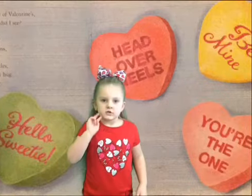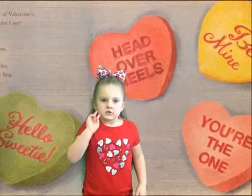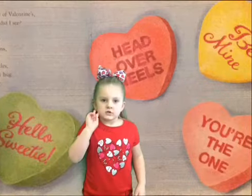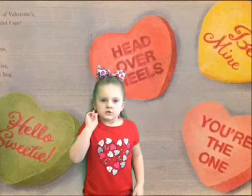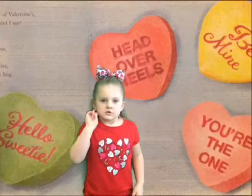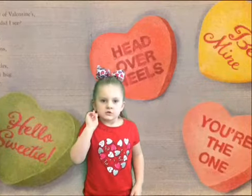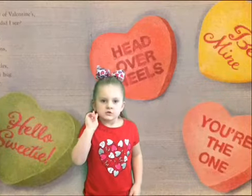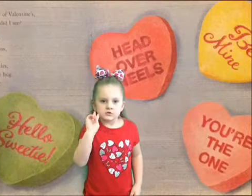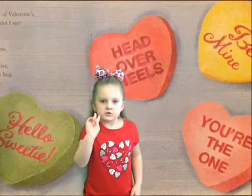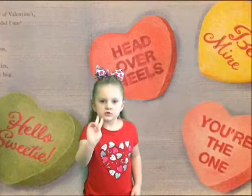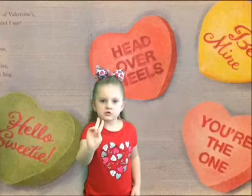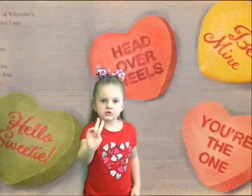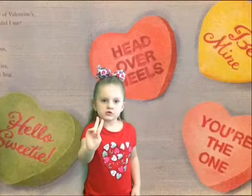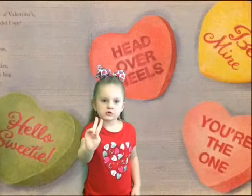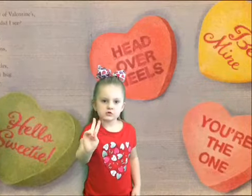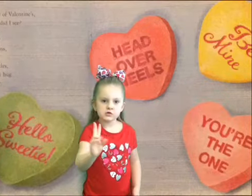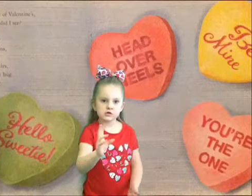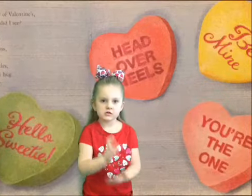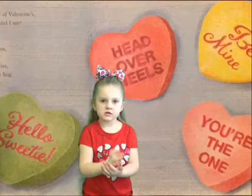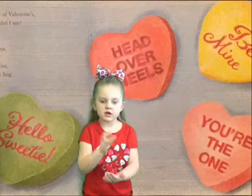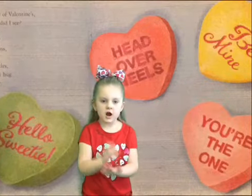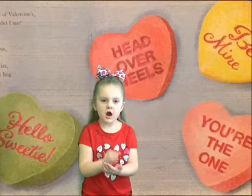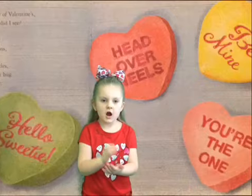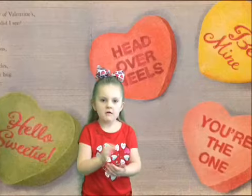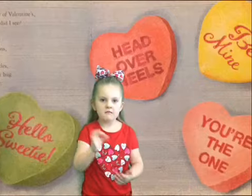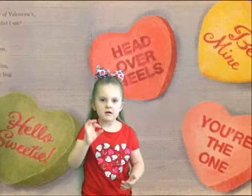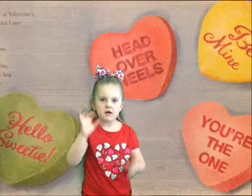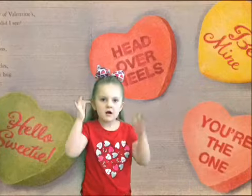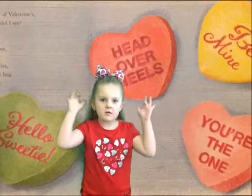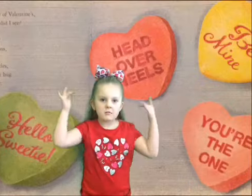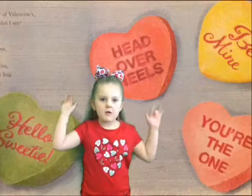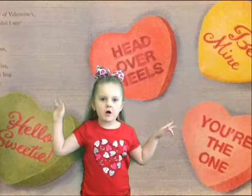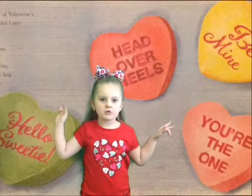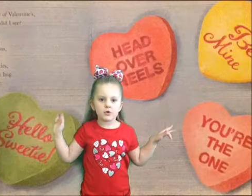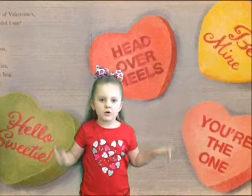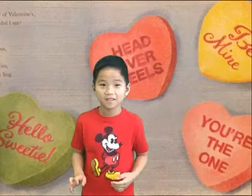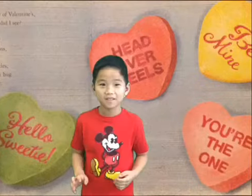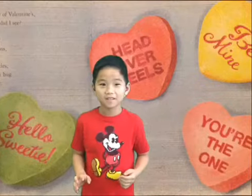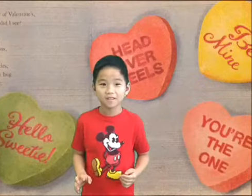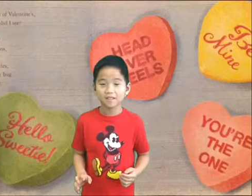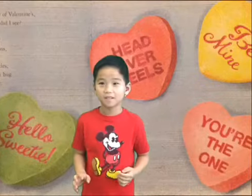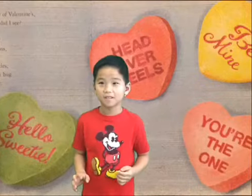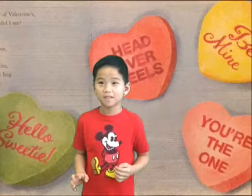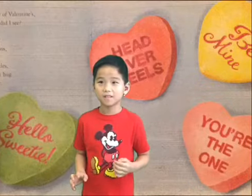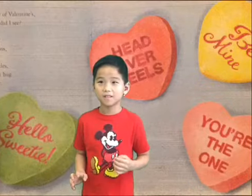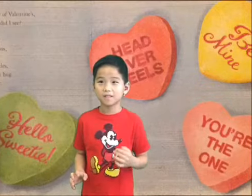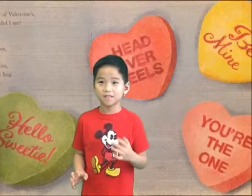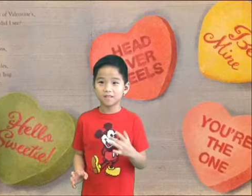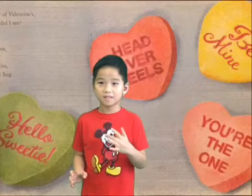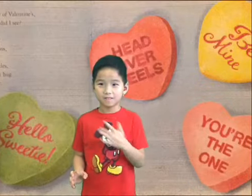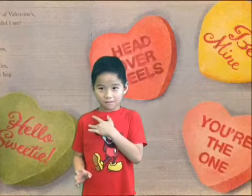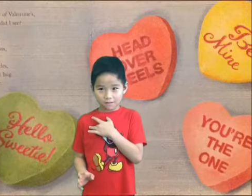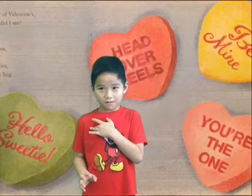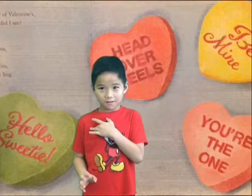two cups of buckle, and a warm fuzzy